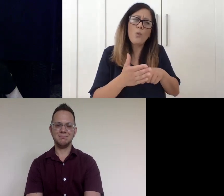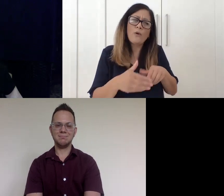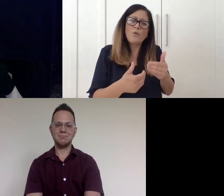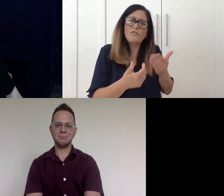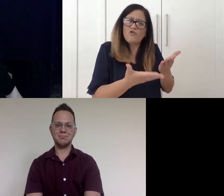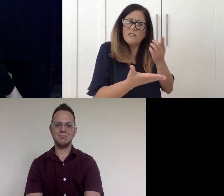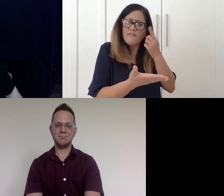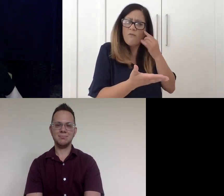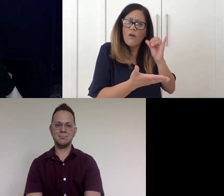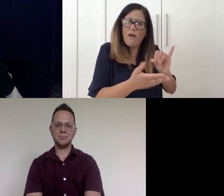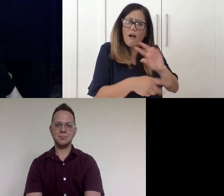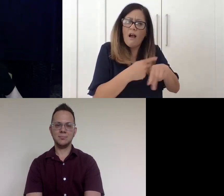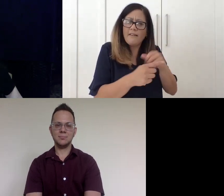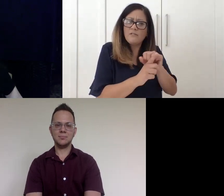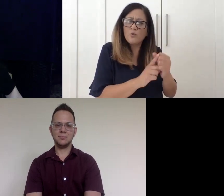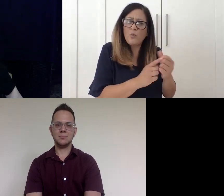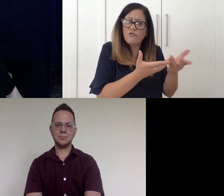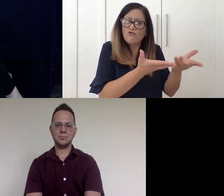out there.